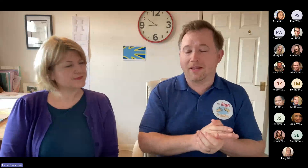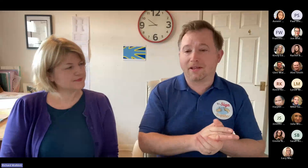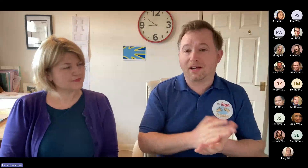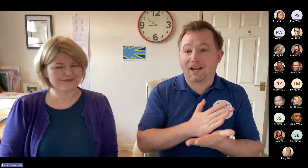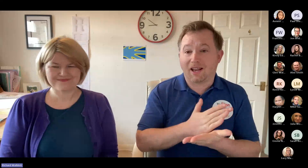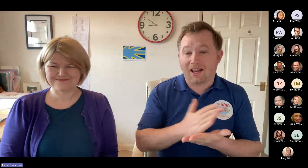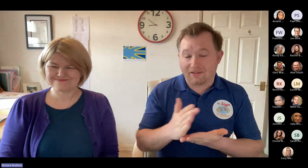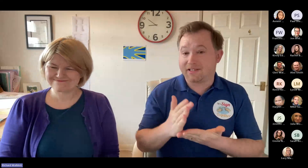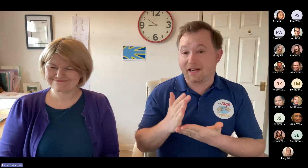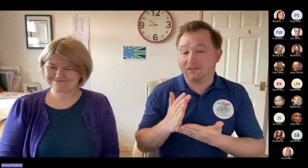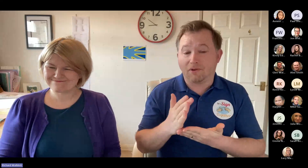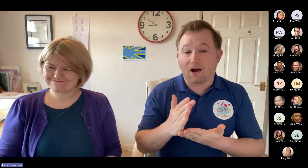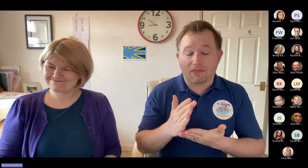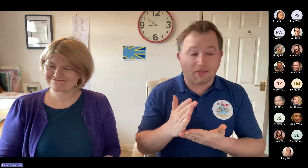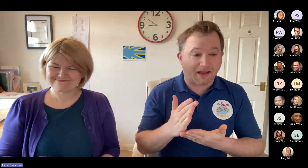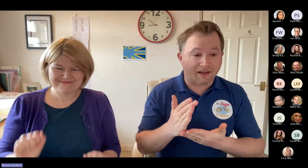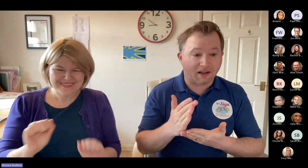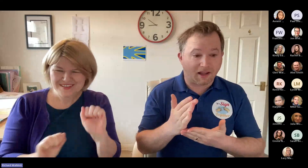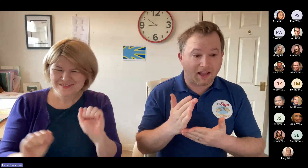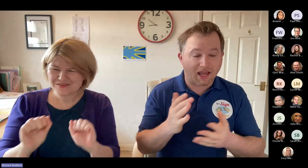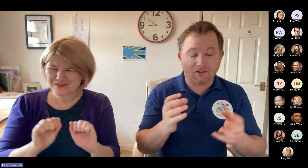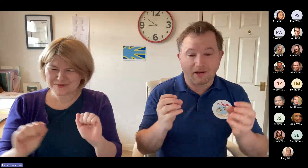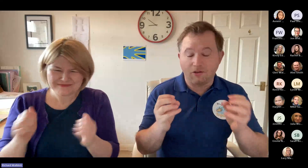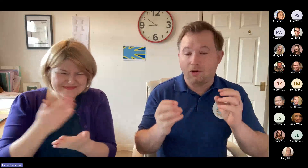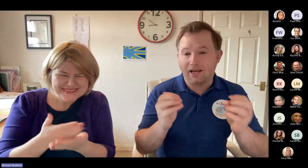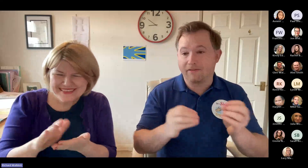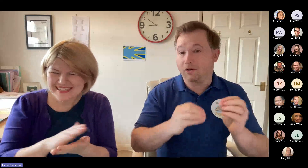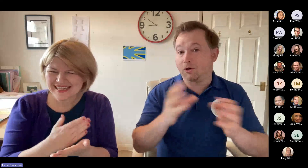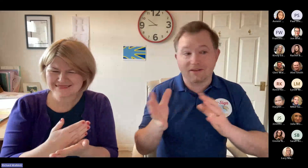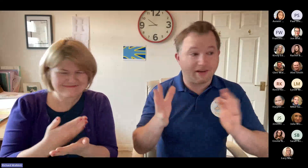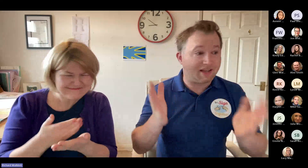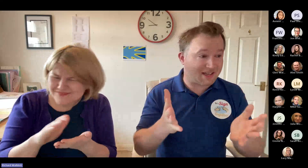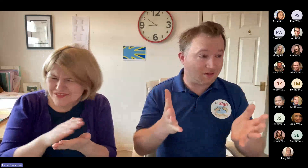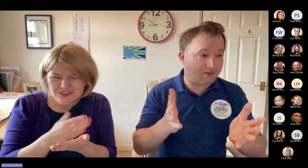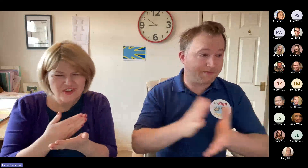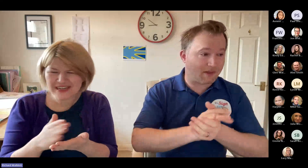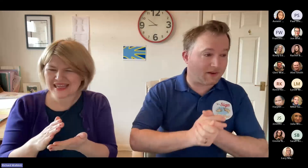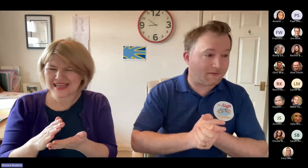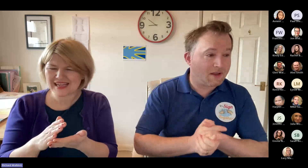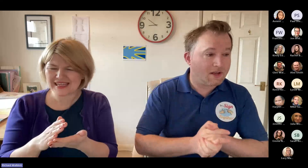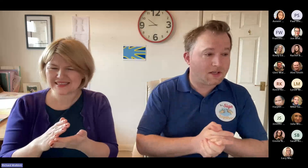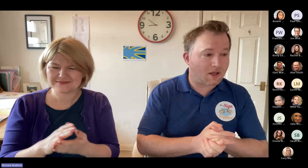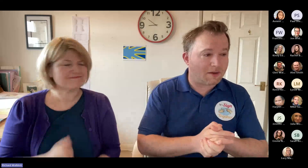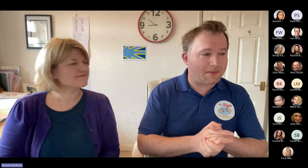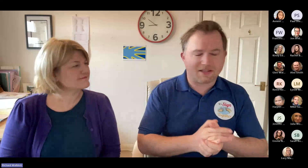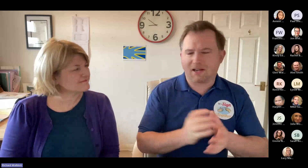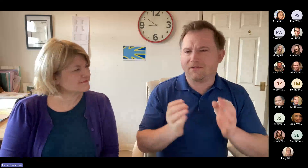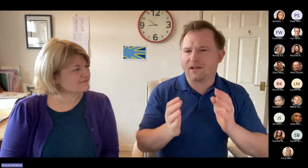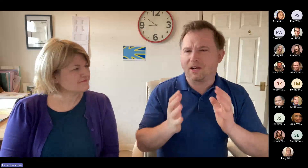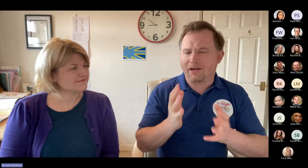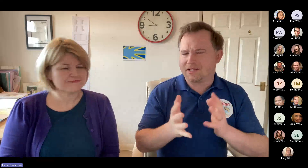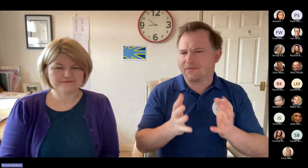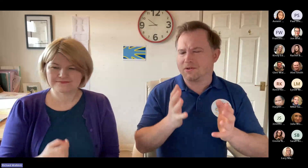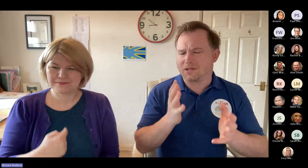with clarity rather than hearing or not hearing a sound. All right. So that means I find it quite difficult